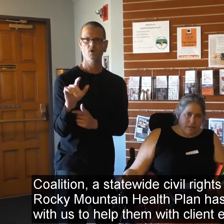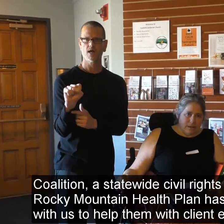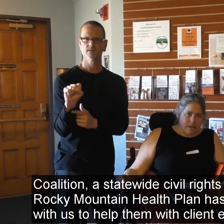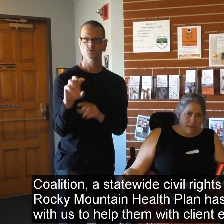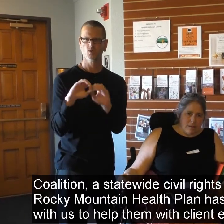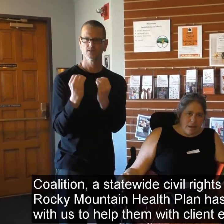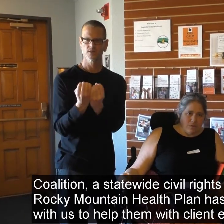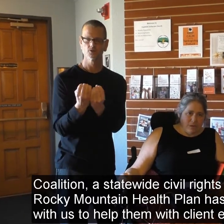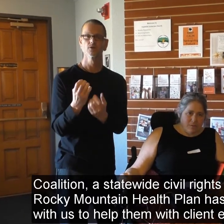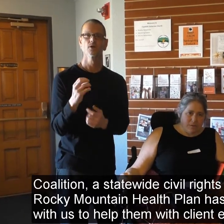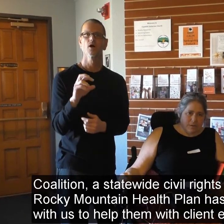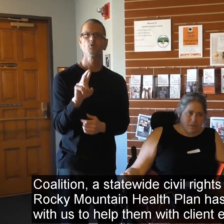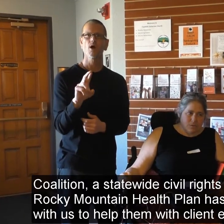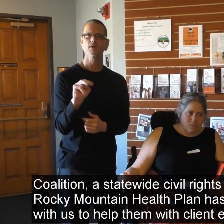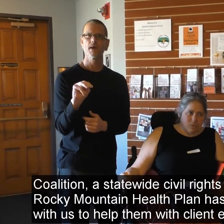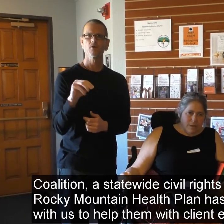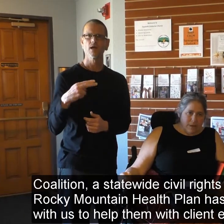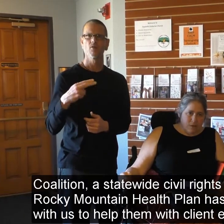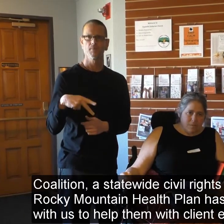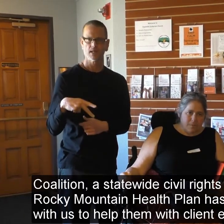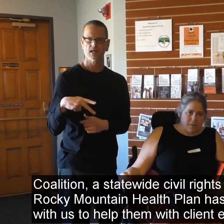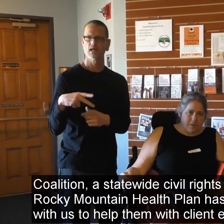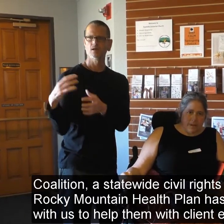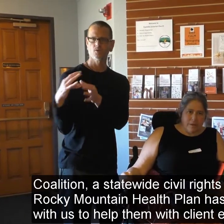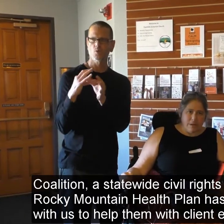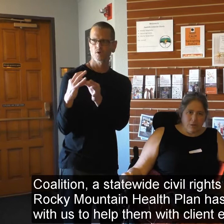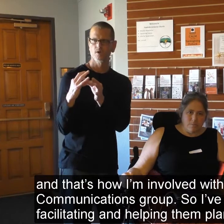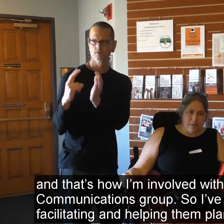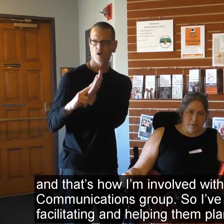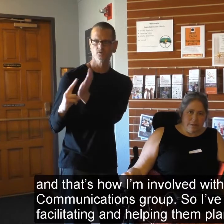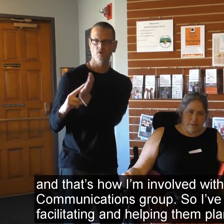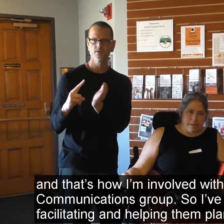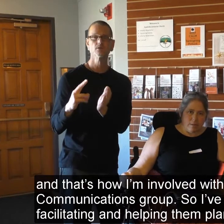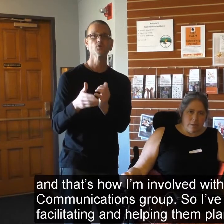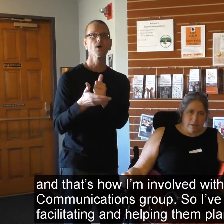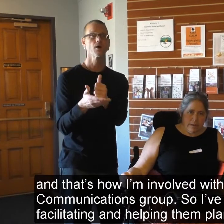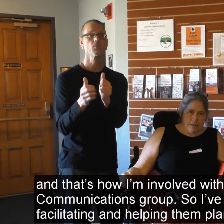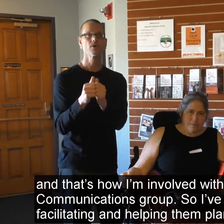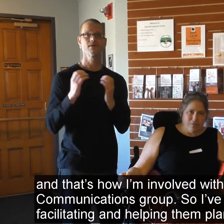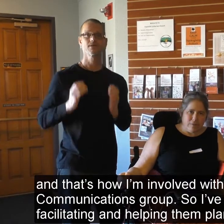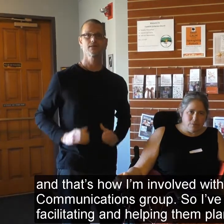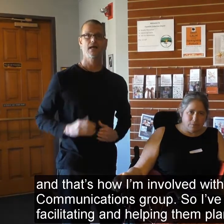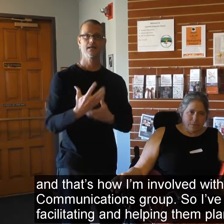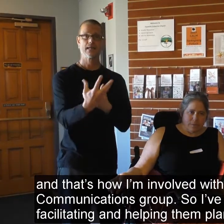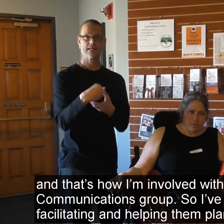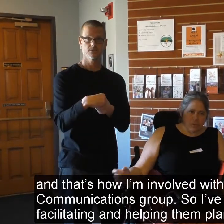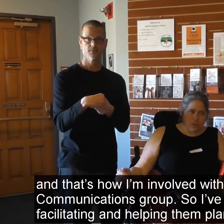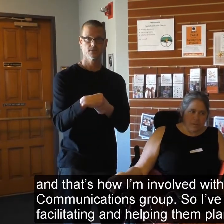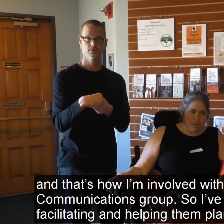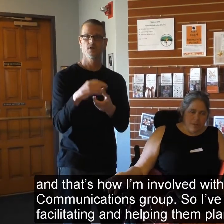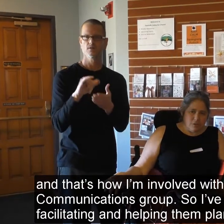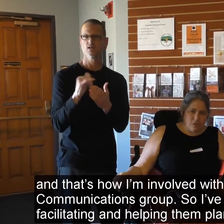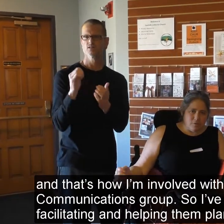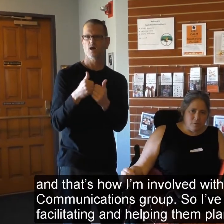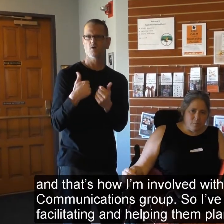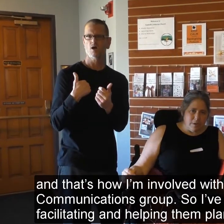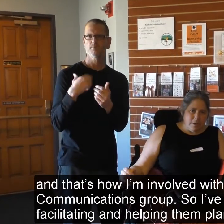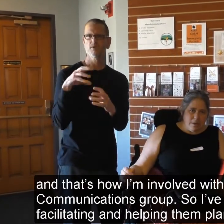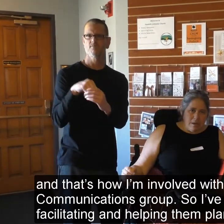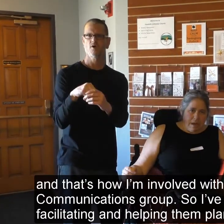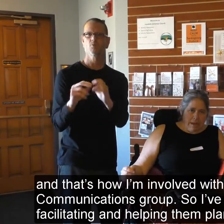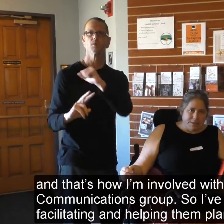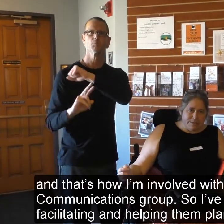Plans contracted with us to help them with client engagement, and that's how I am involved with the Bridging Communications